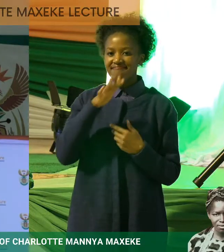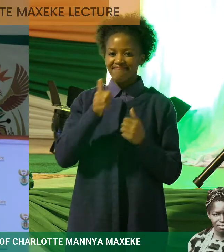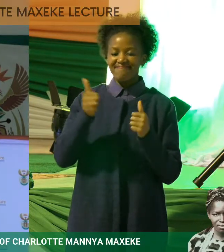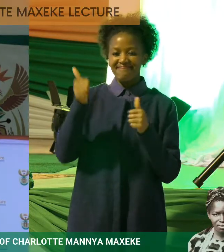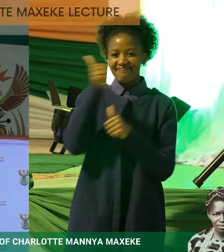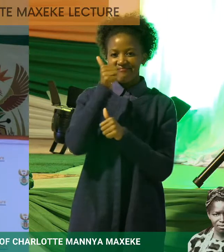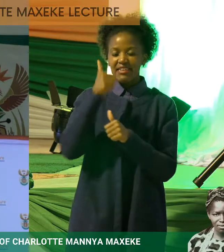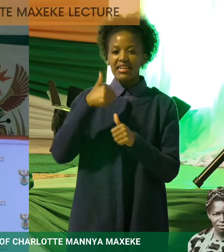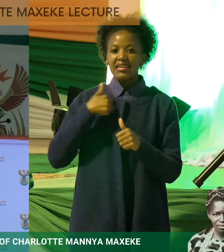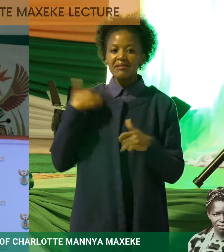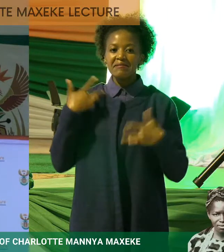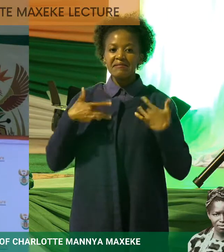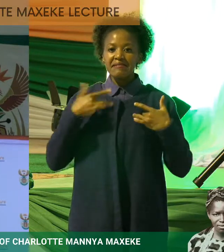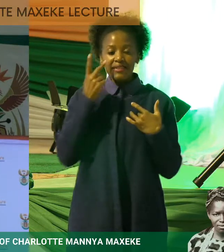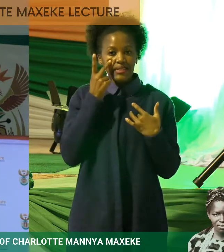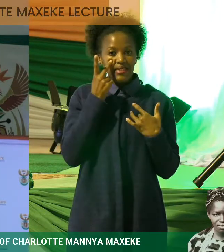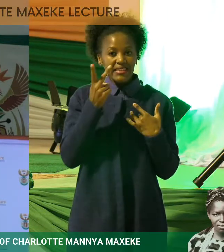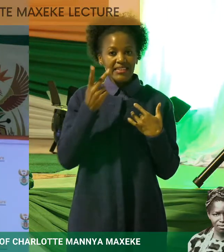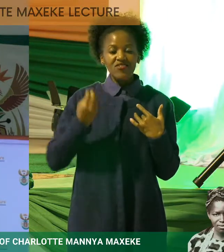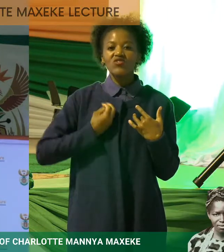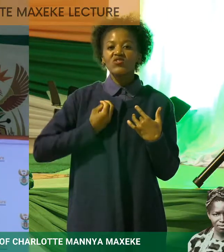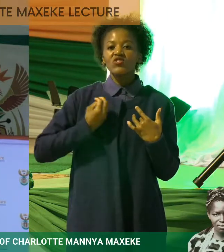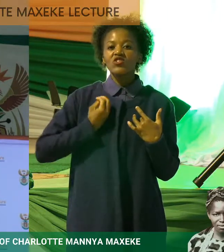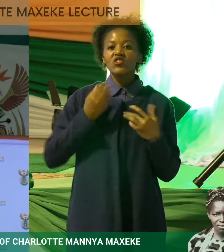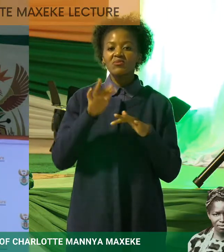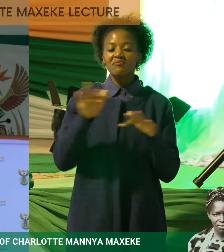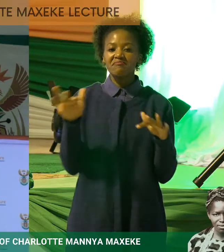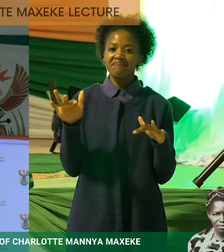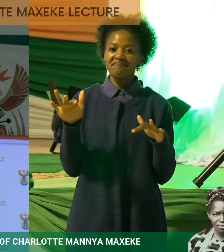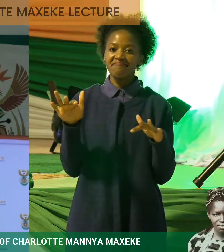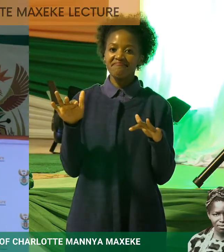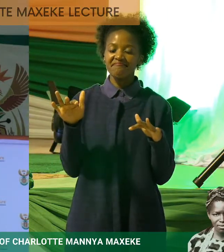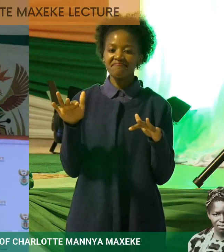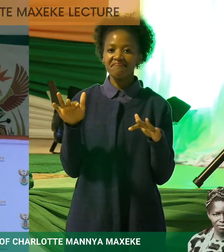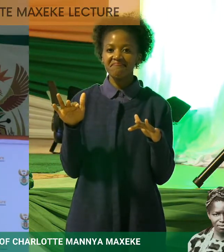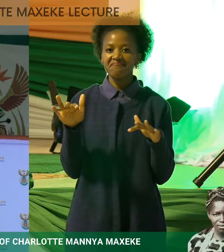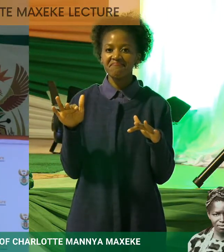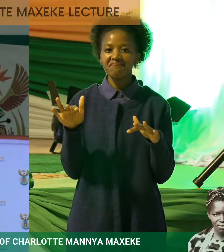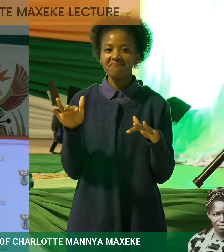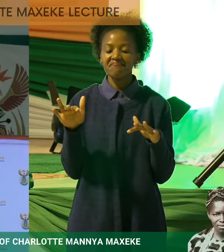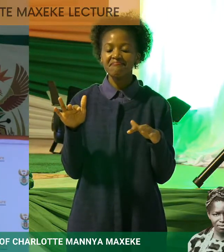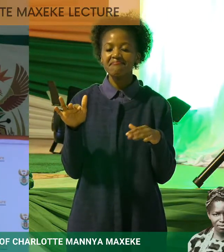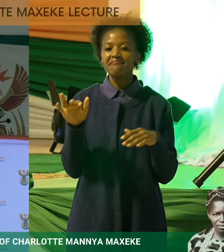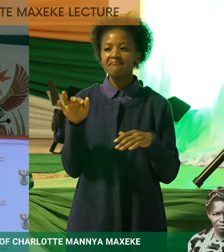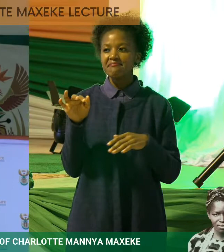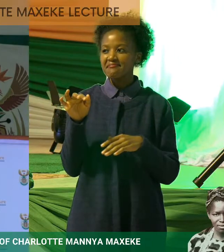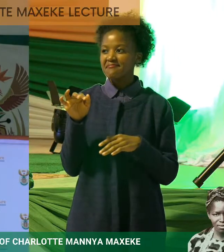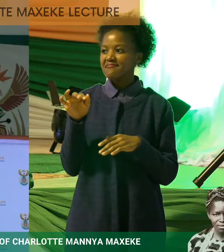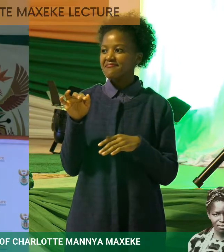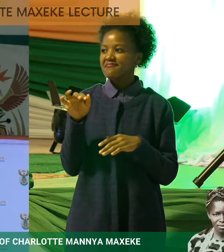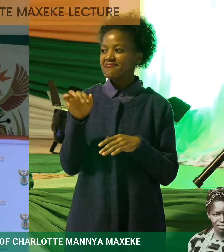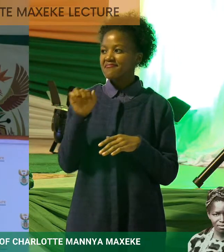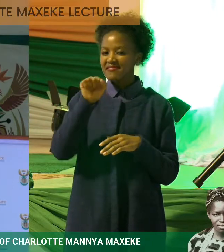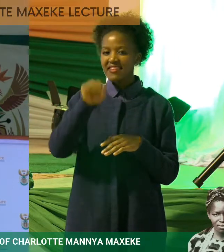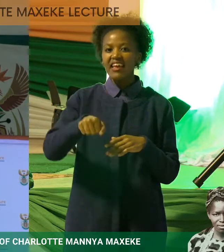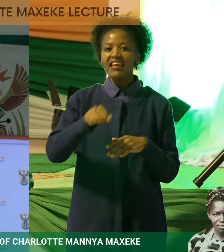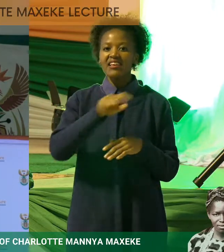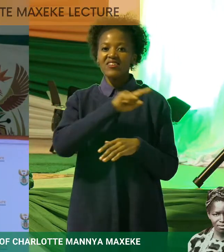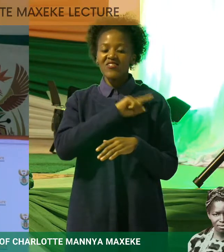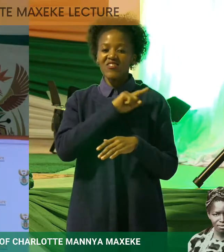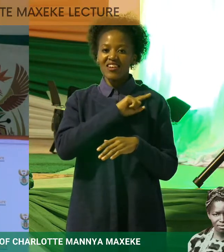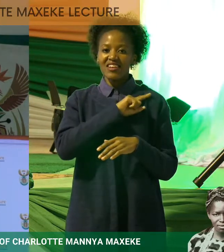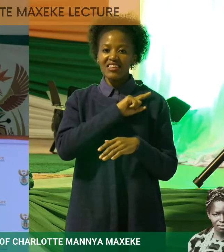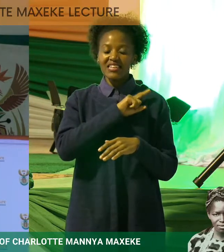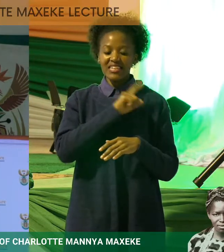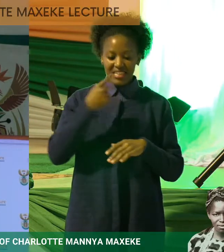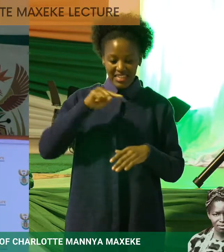I'm excited to see young people as well. You know, yes, exactly. Because yithi